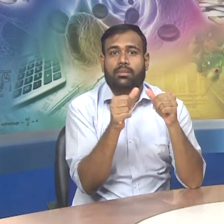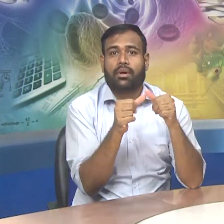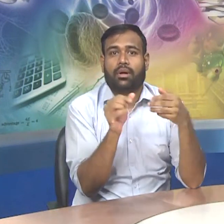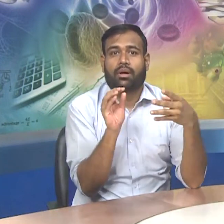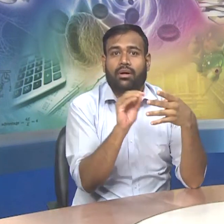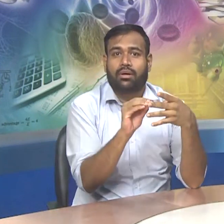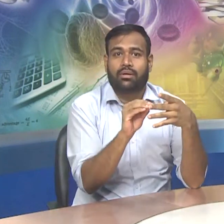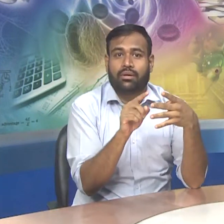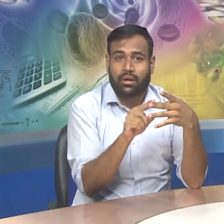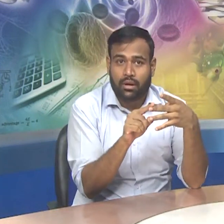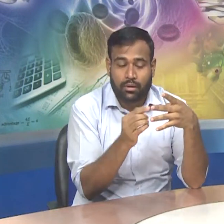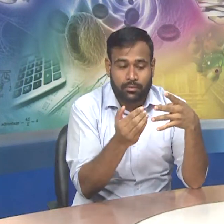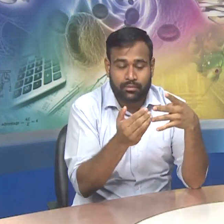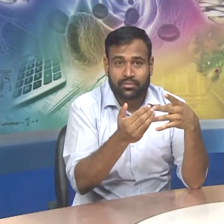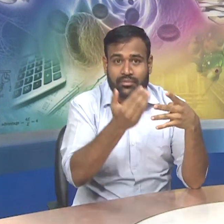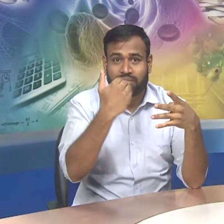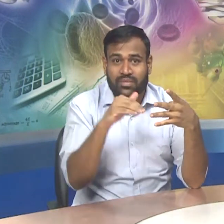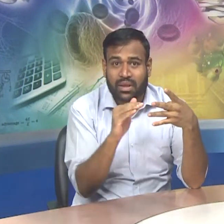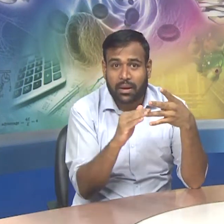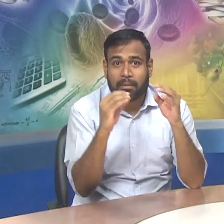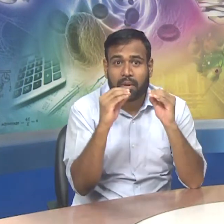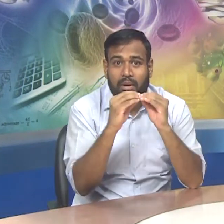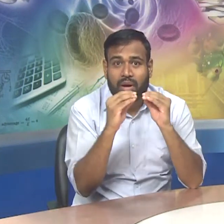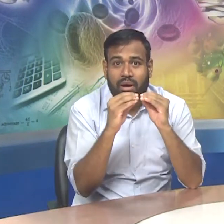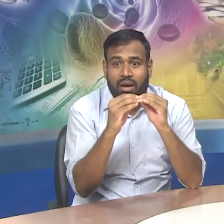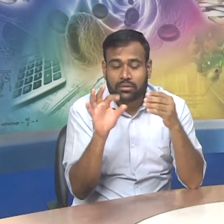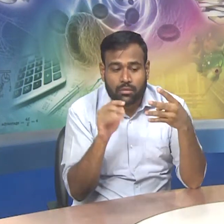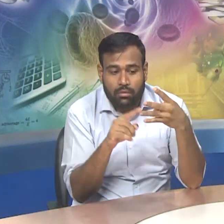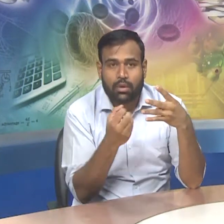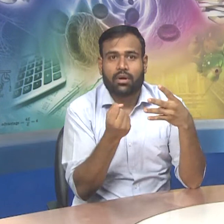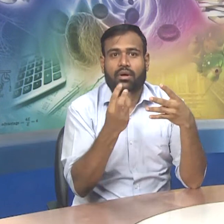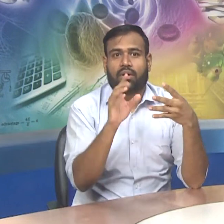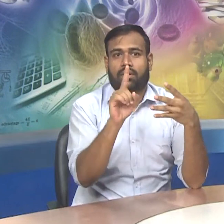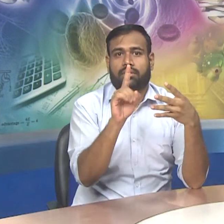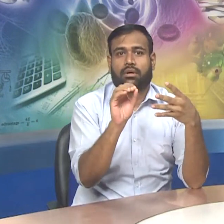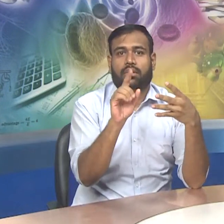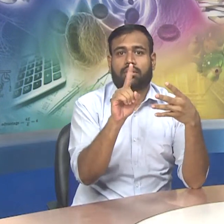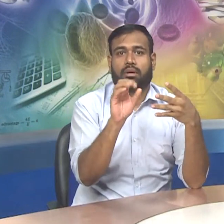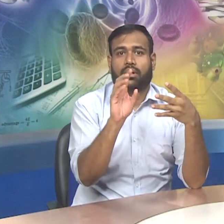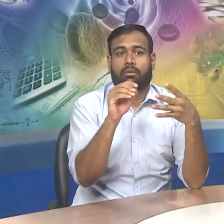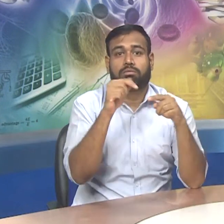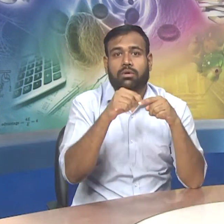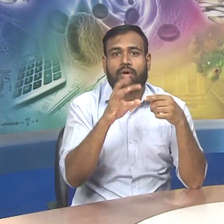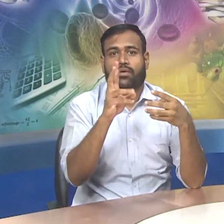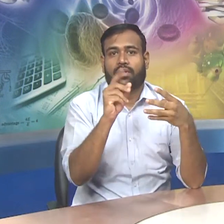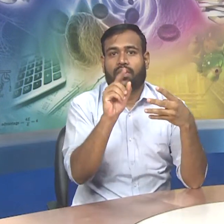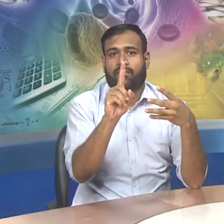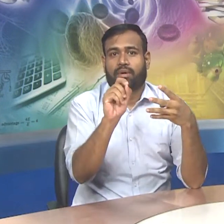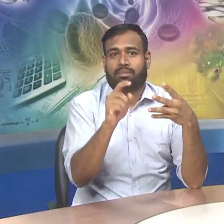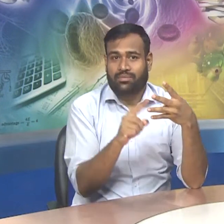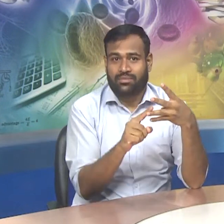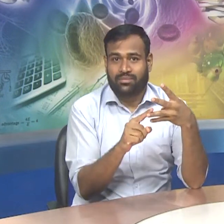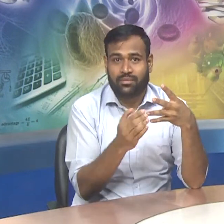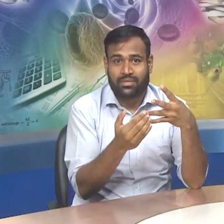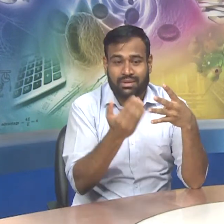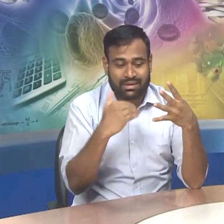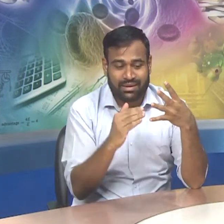choice, and 10 of them ranked candidate B as their third choice. 5 of them ranked candidate D as their